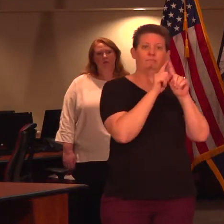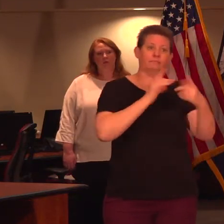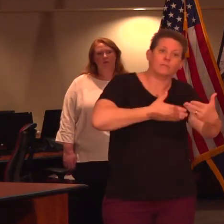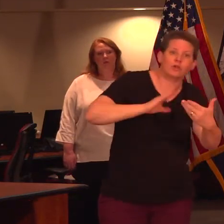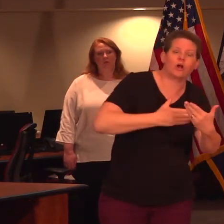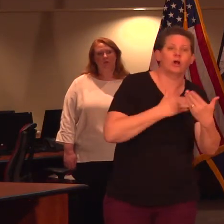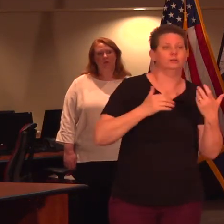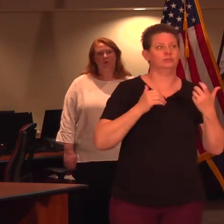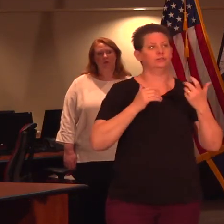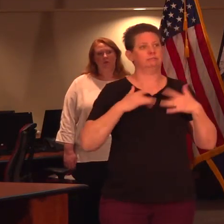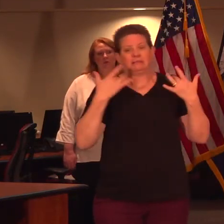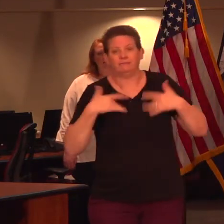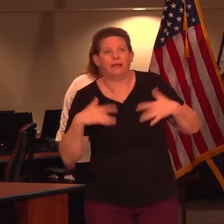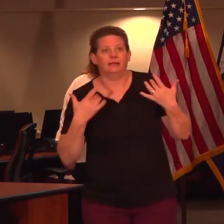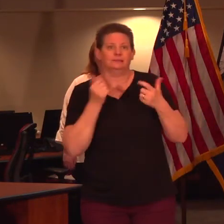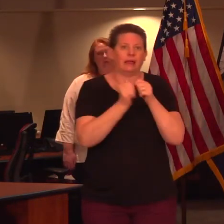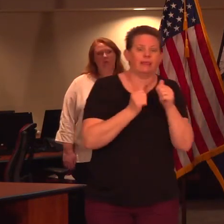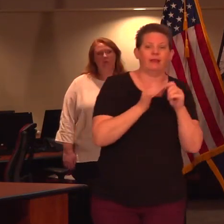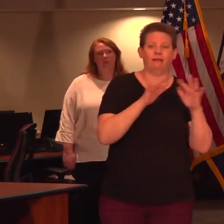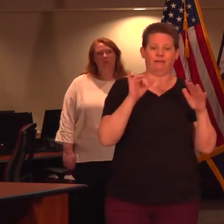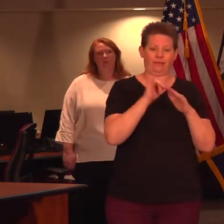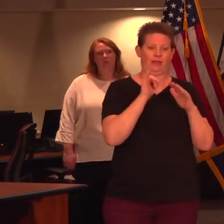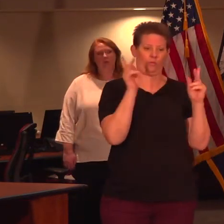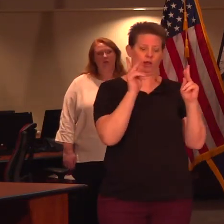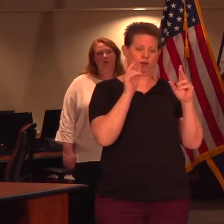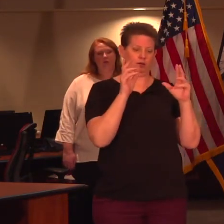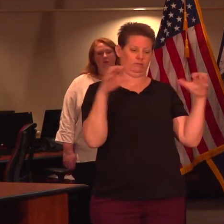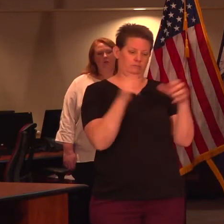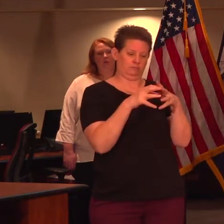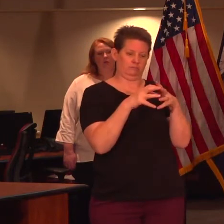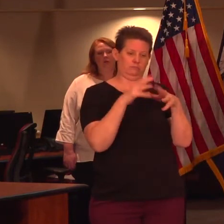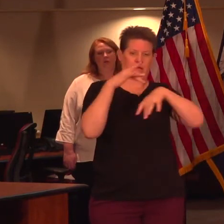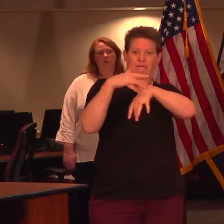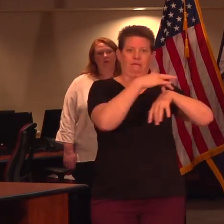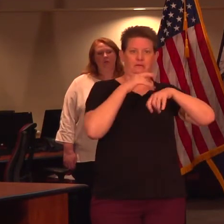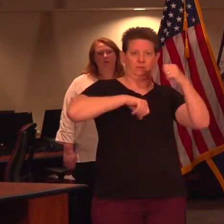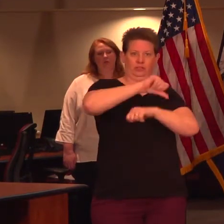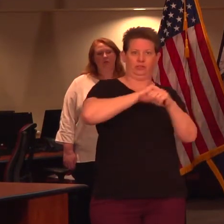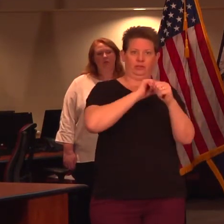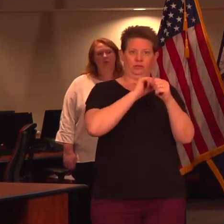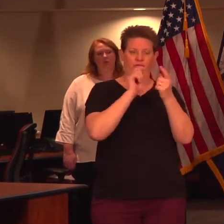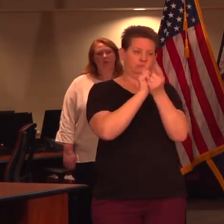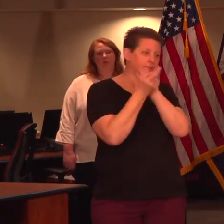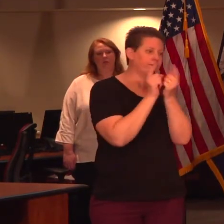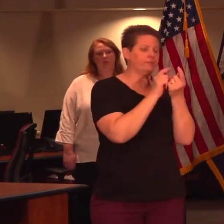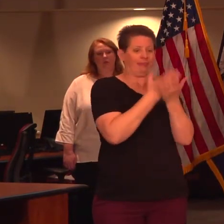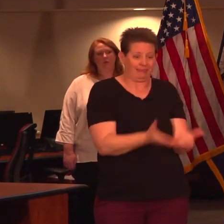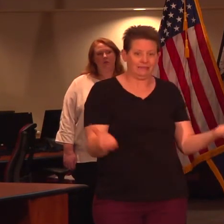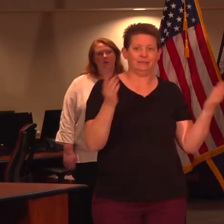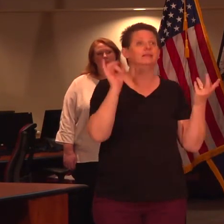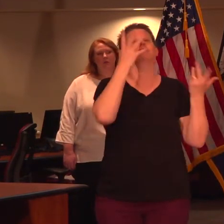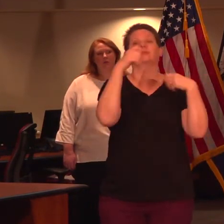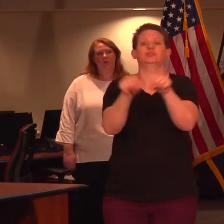or athletic events. And looked at places where there's a lot of contact of goods and things, like in a